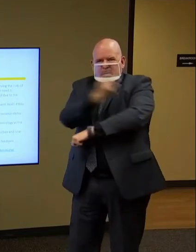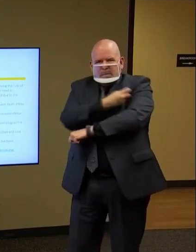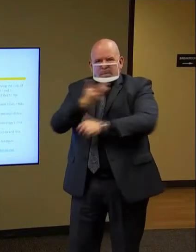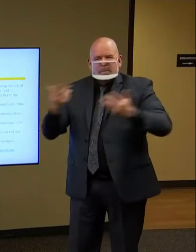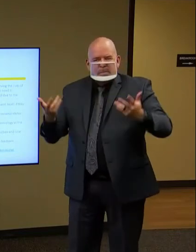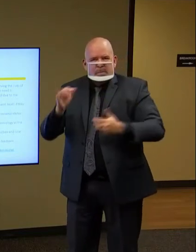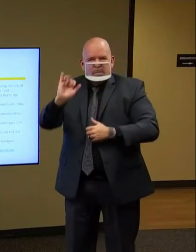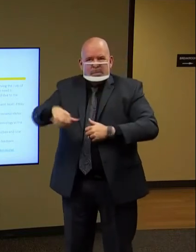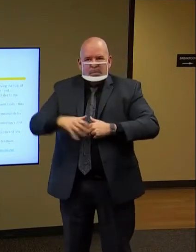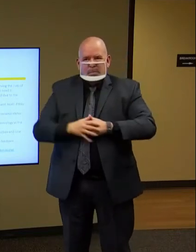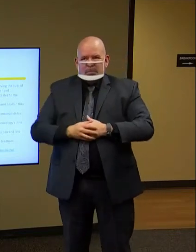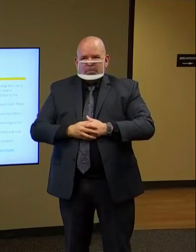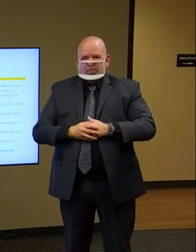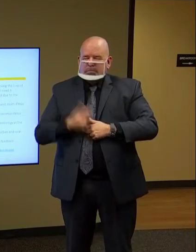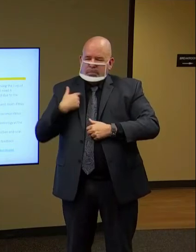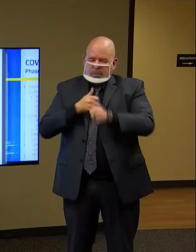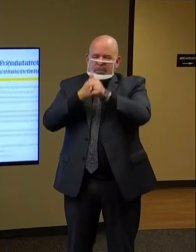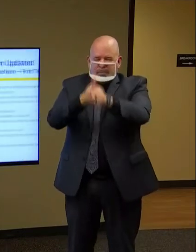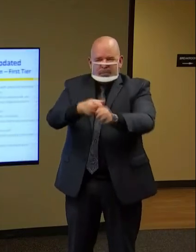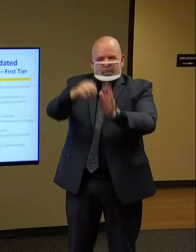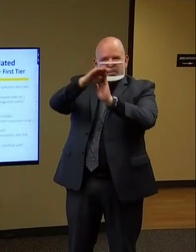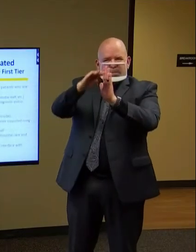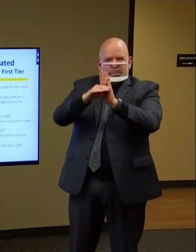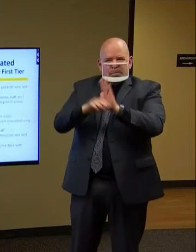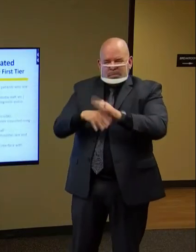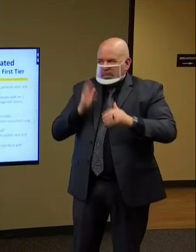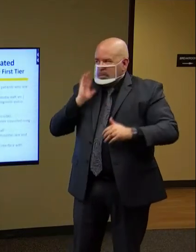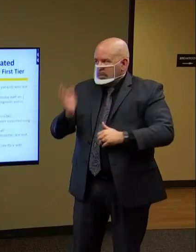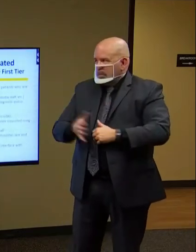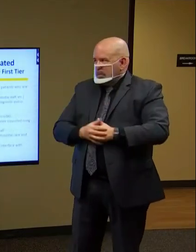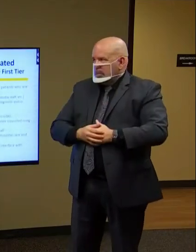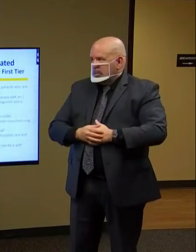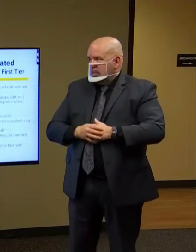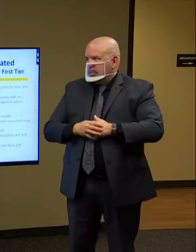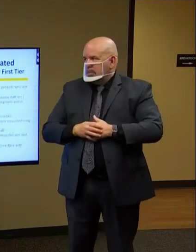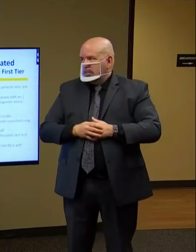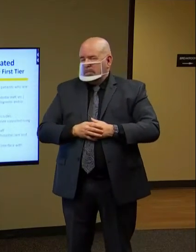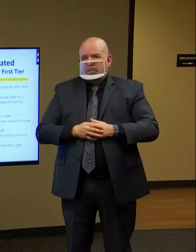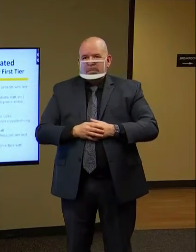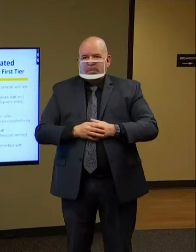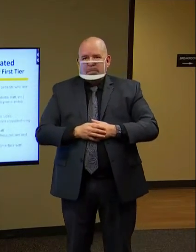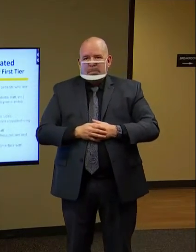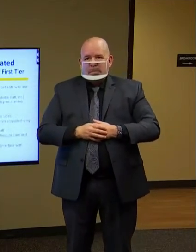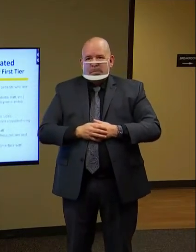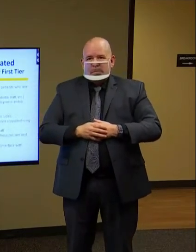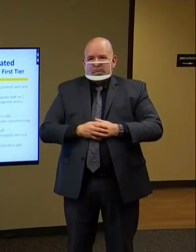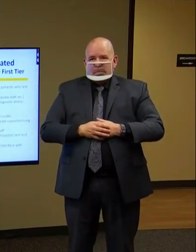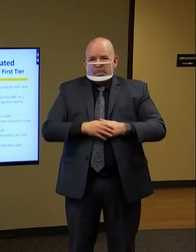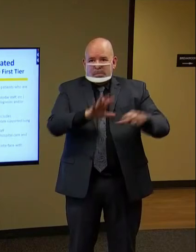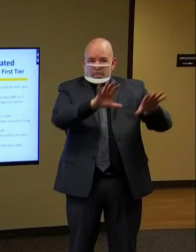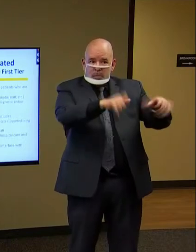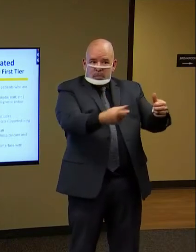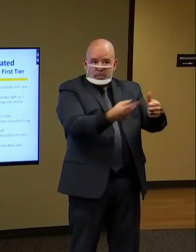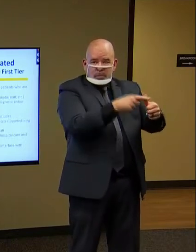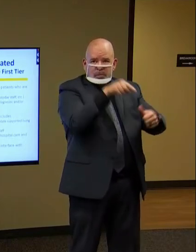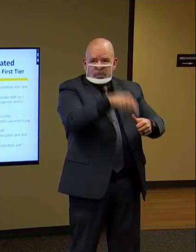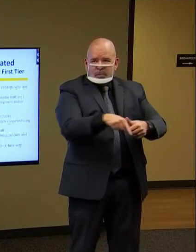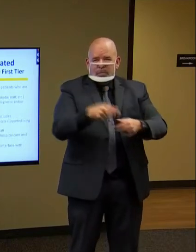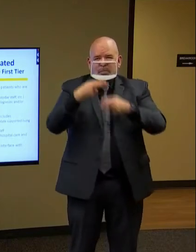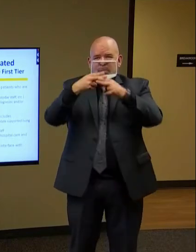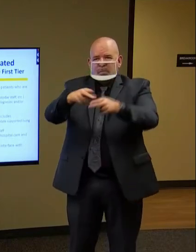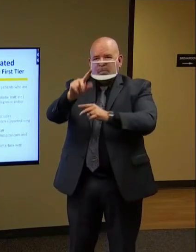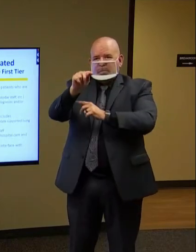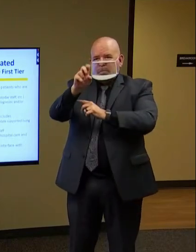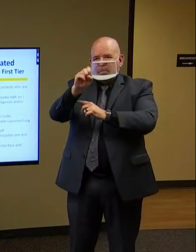going on with this. Just the next slide. These are the top tiers that the state health department has